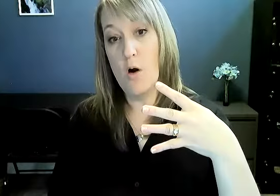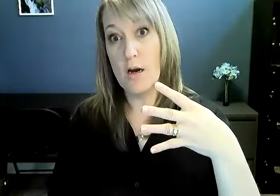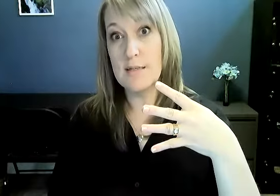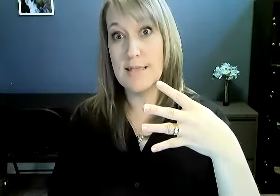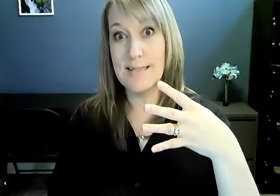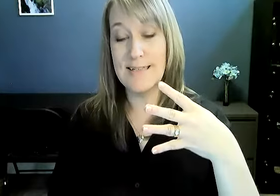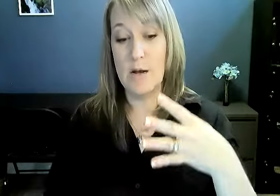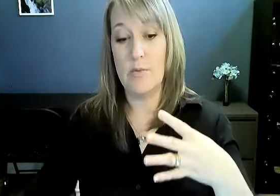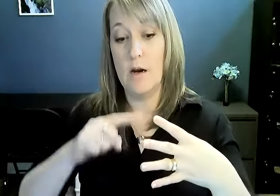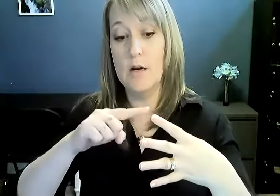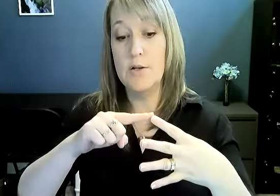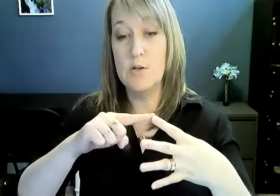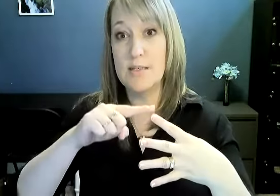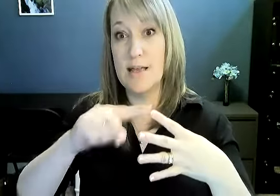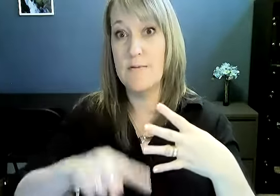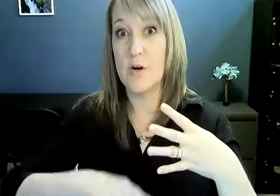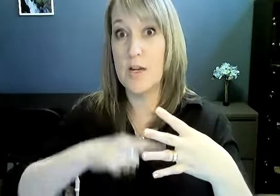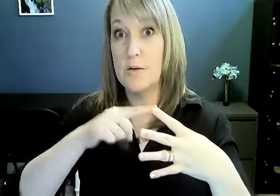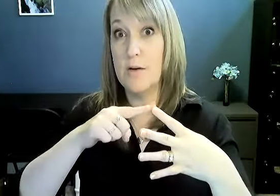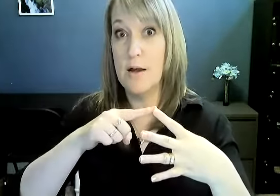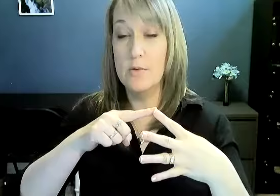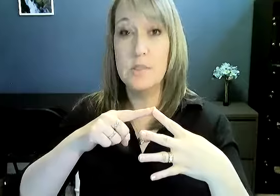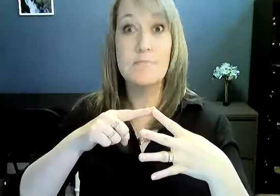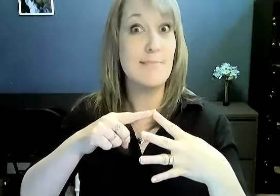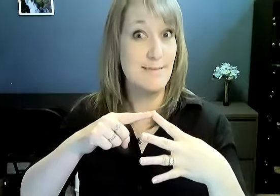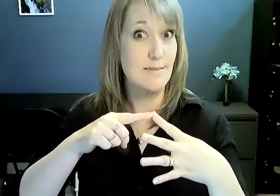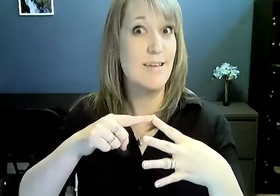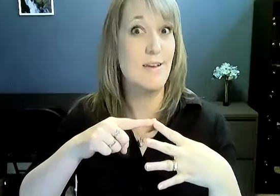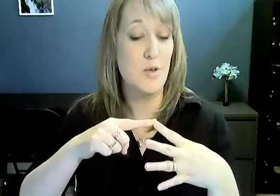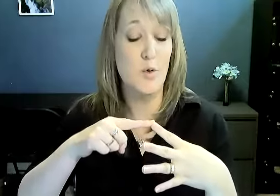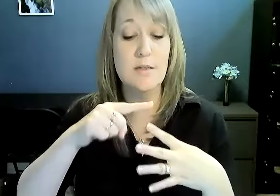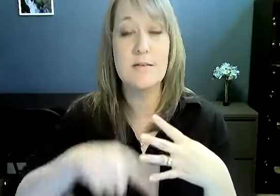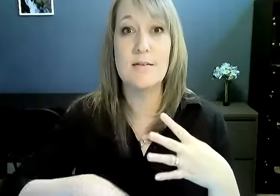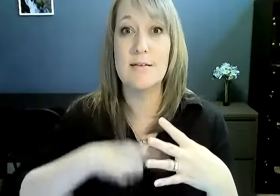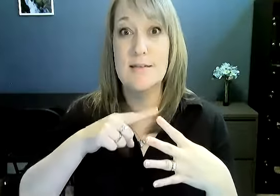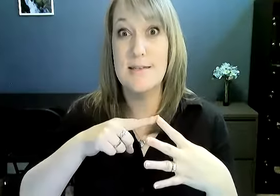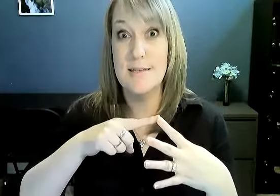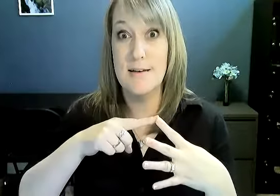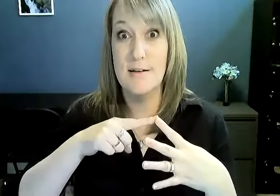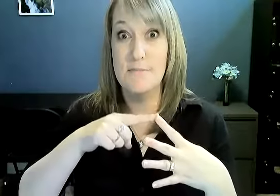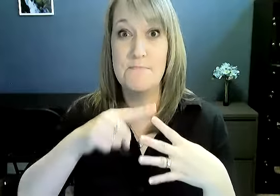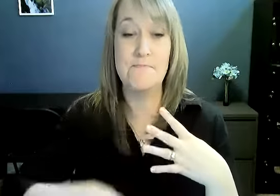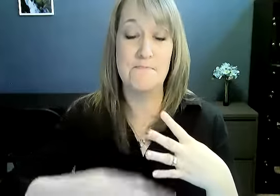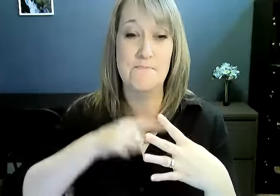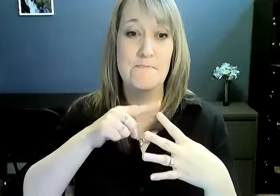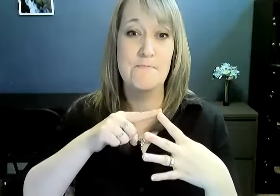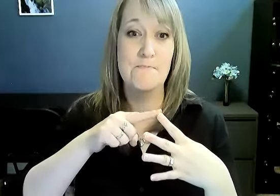4 seasons out there and you do the sign for year round, kind of cool. Season.